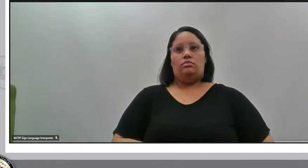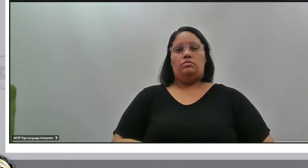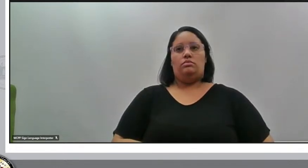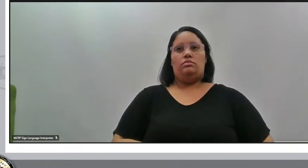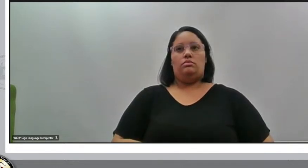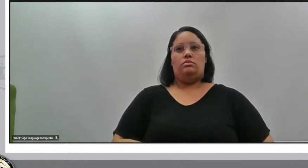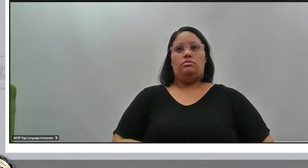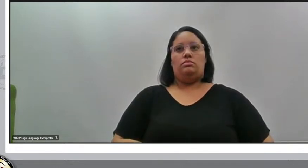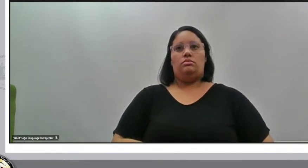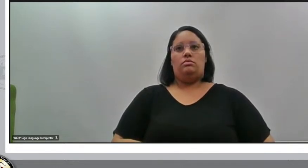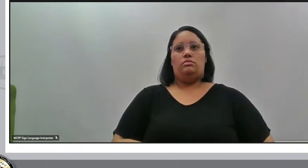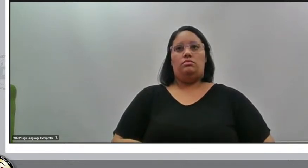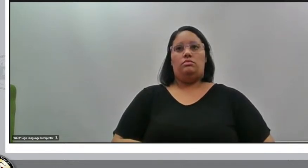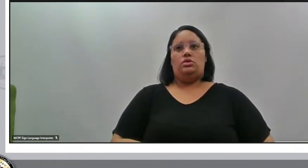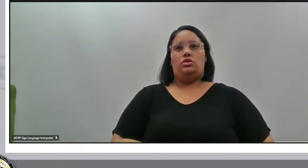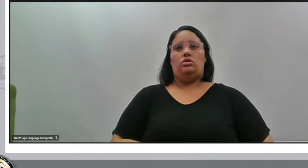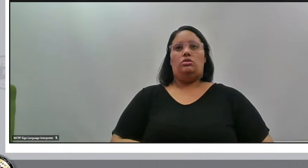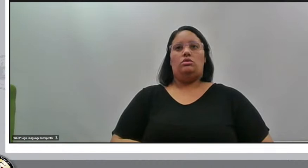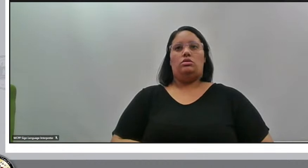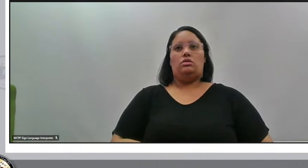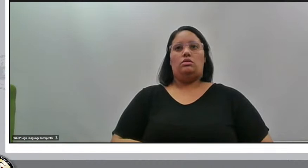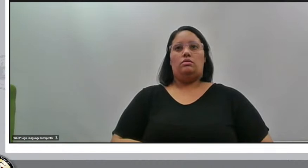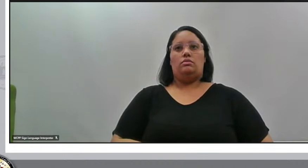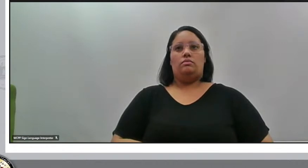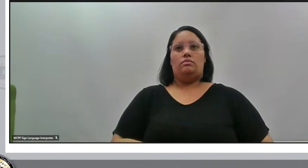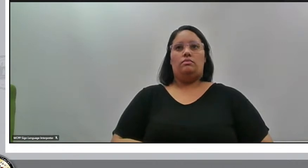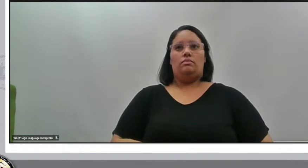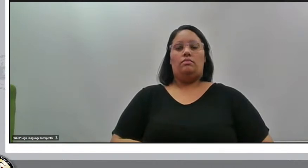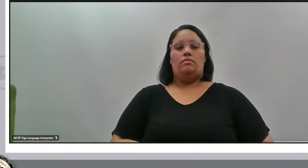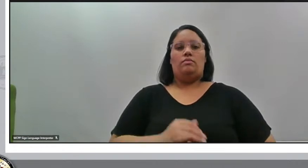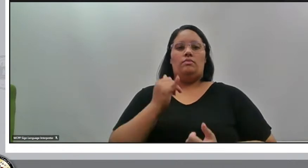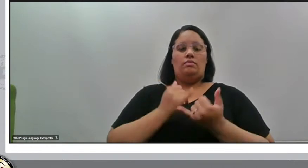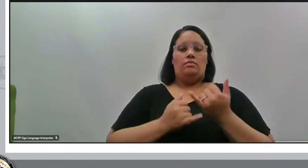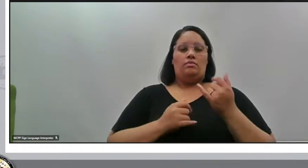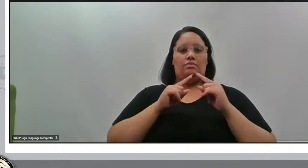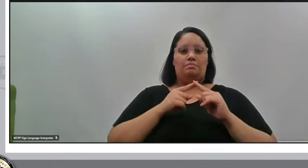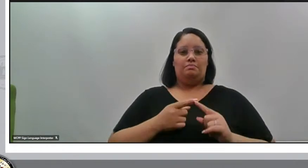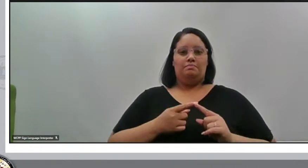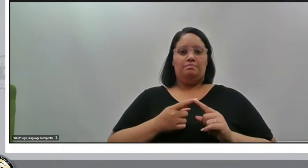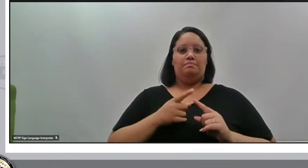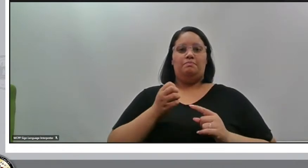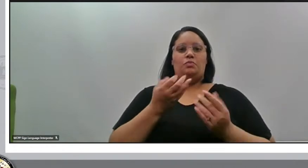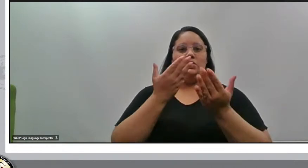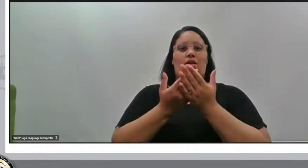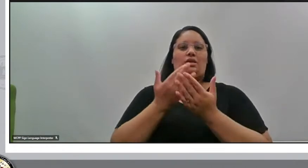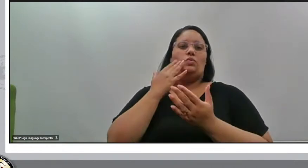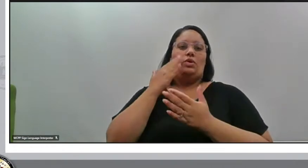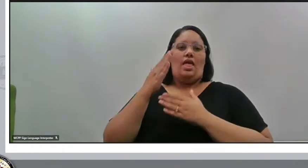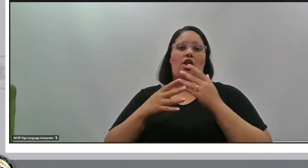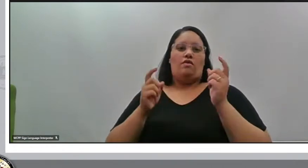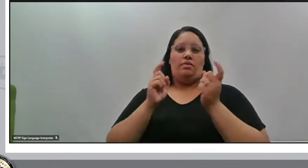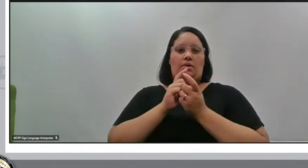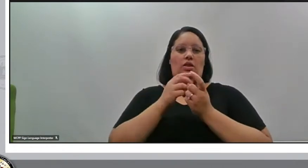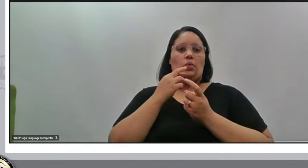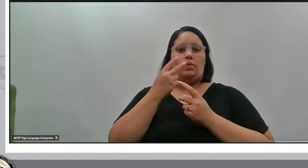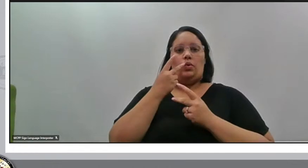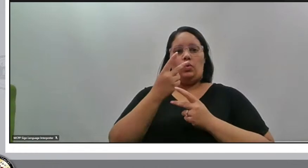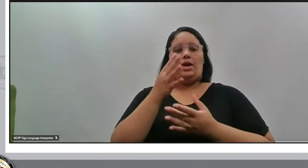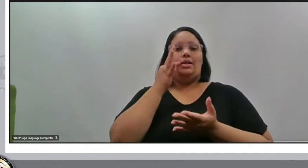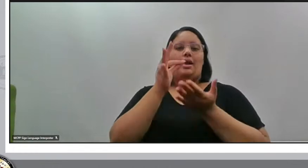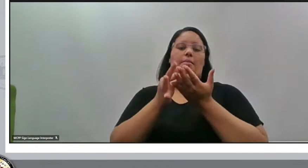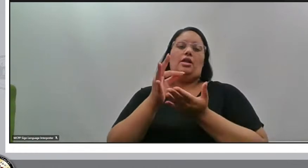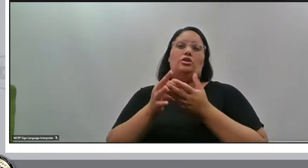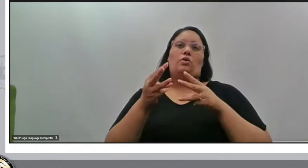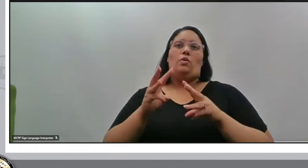Thank you. Honourable Naka, perhaps on that last point, you would raise that at the end of the meeting when we look at recommendations and requests